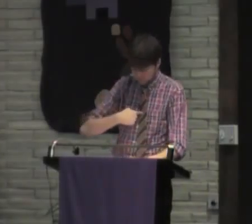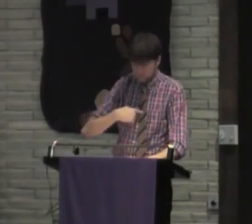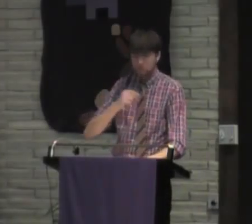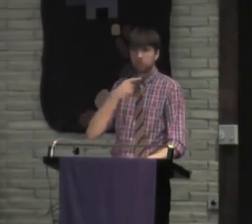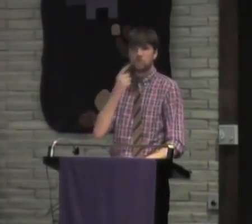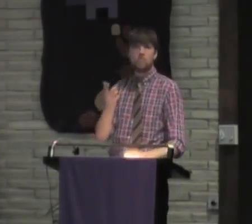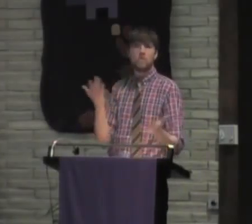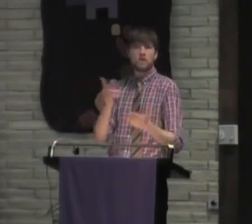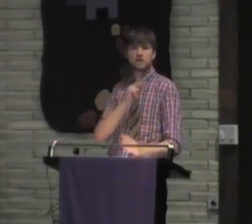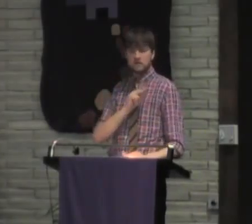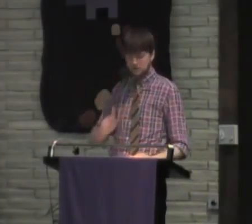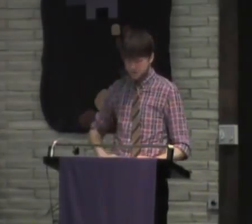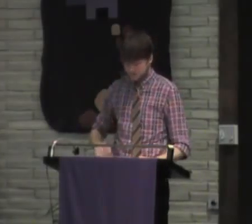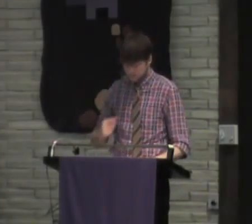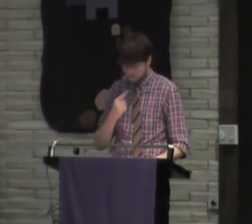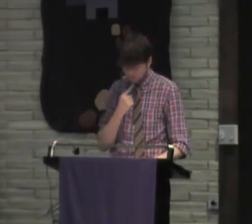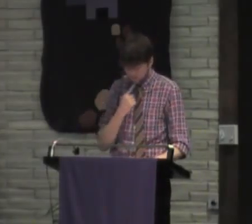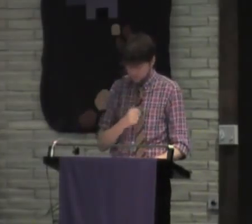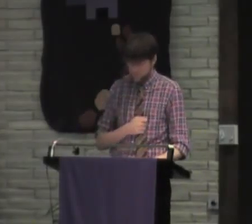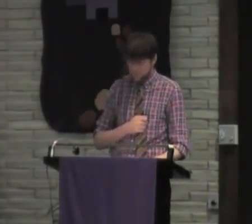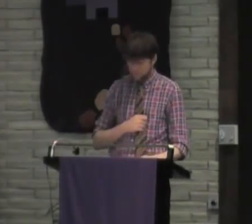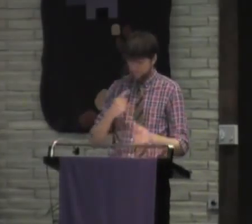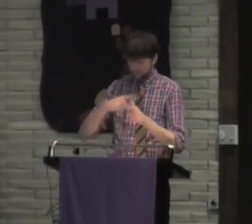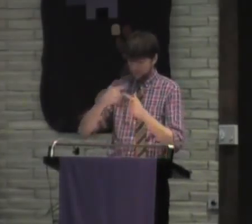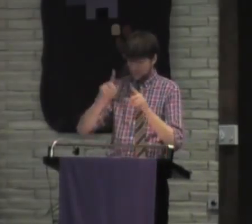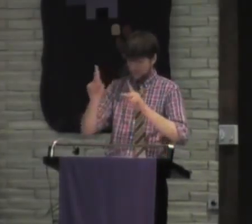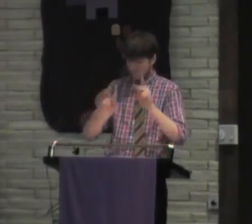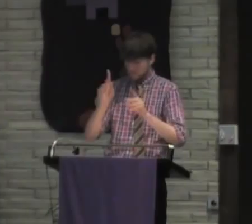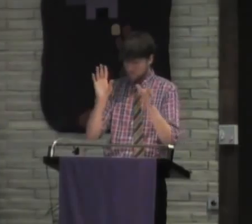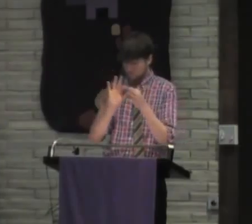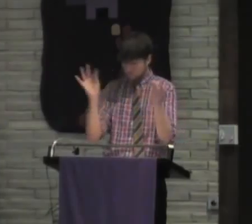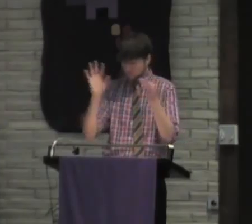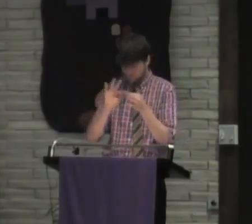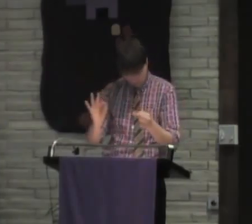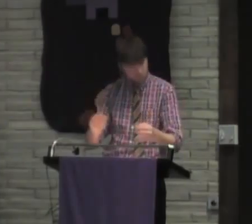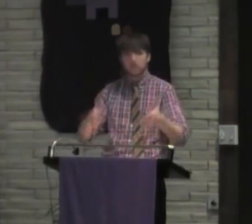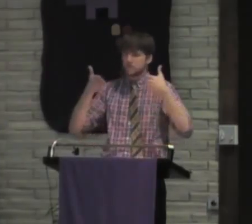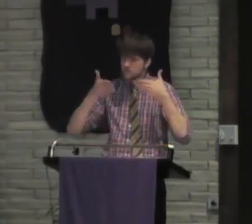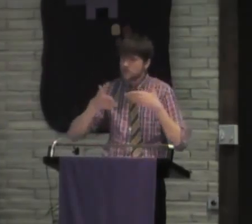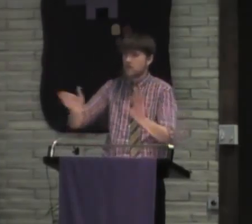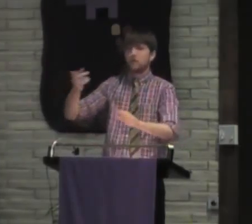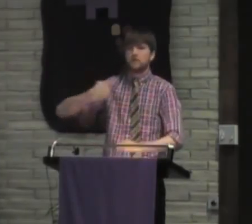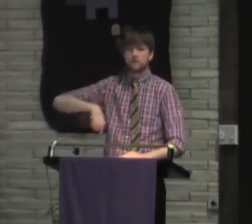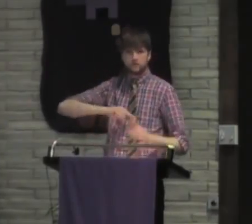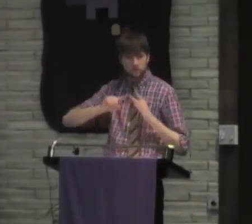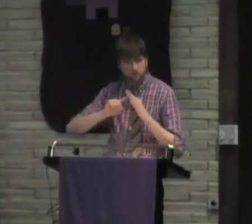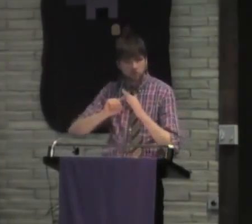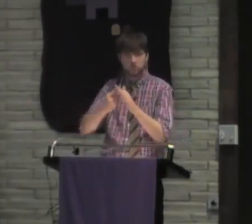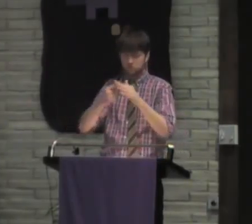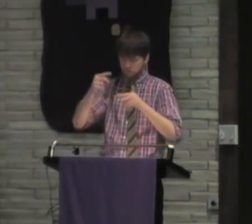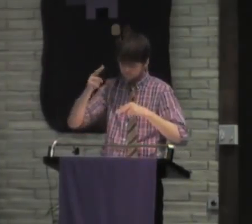of my God upon me and what the king had said to me. Then the people replied, well, let us start